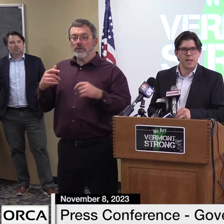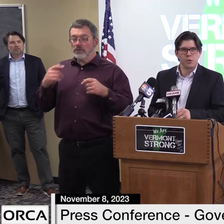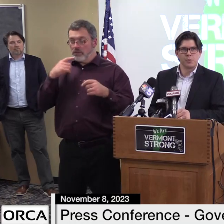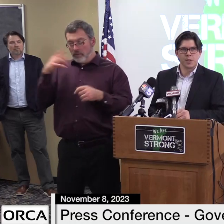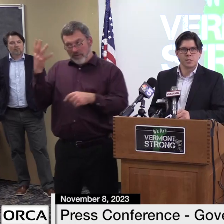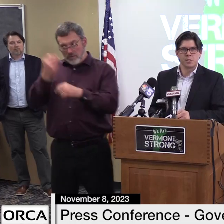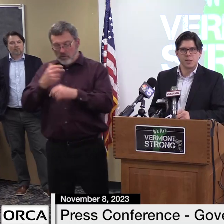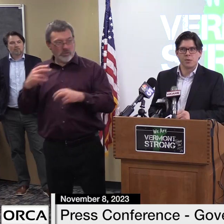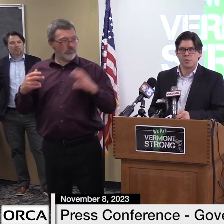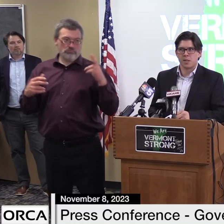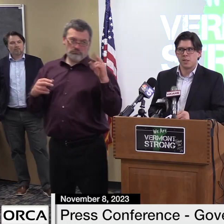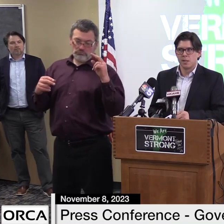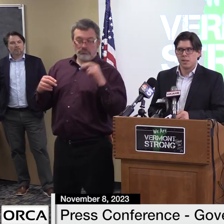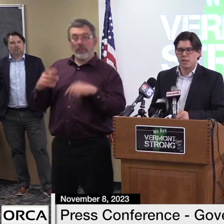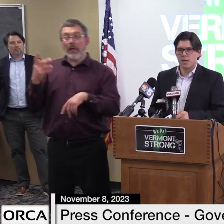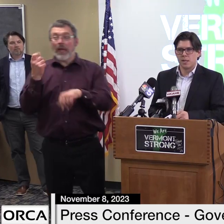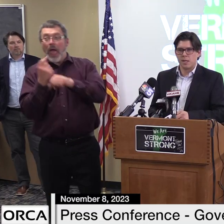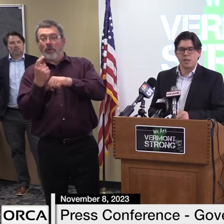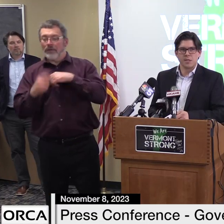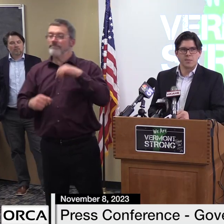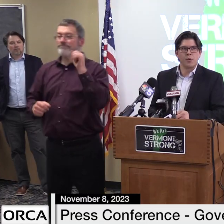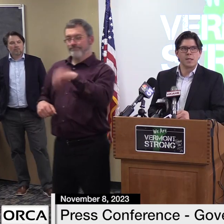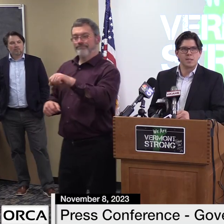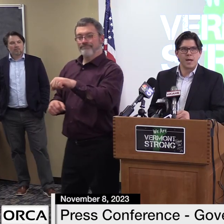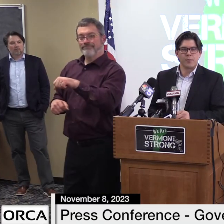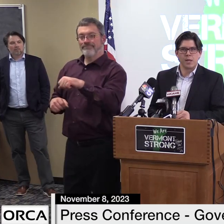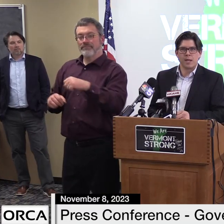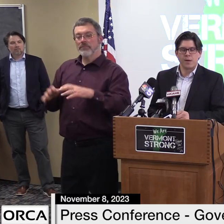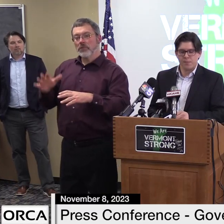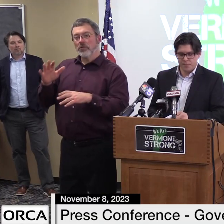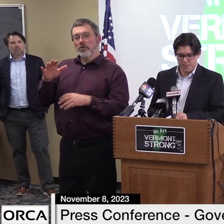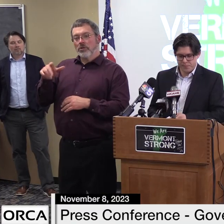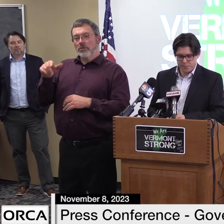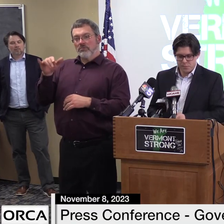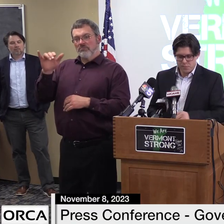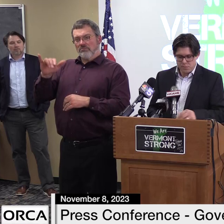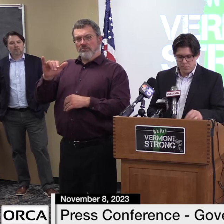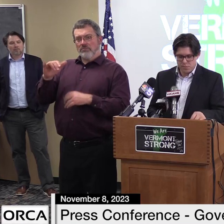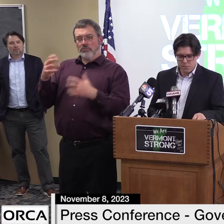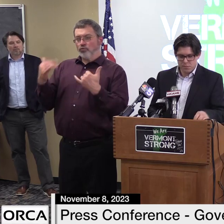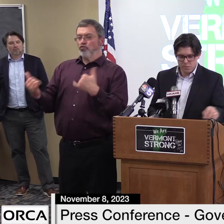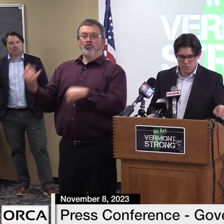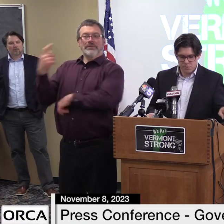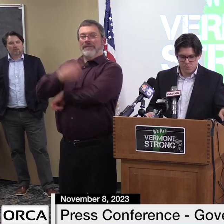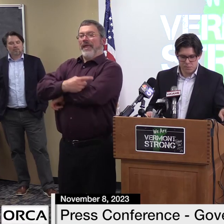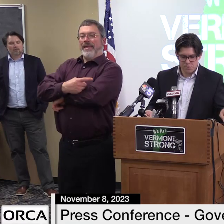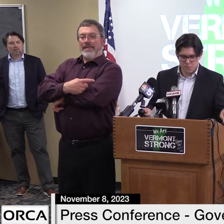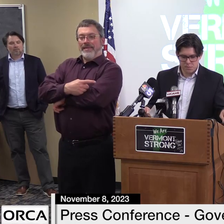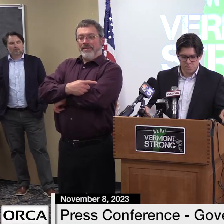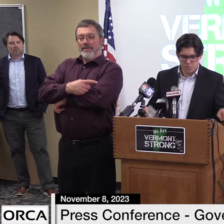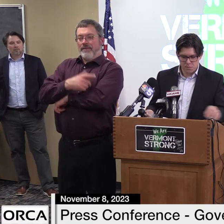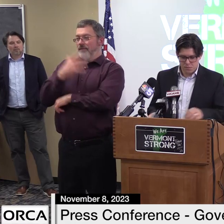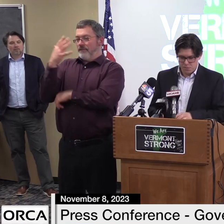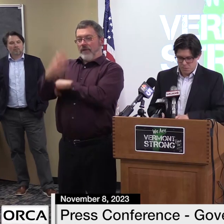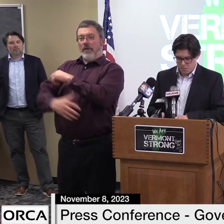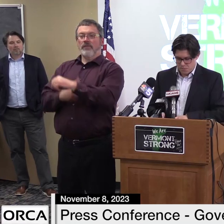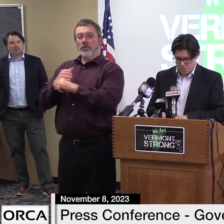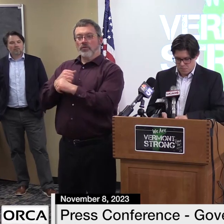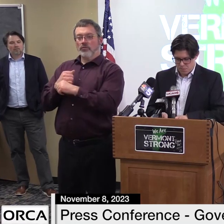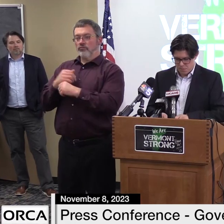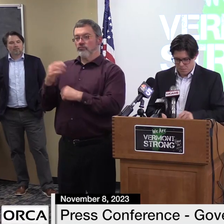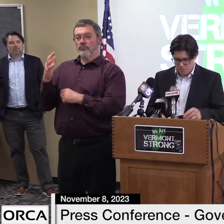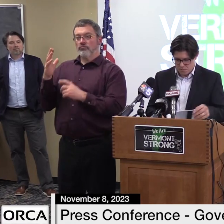compared to their annual production. So that would be, think of it as a point in time right now. So Washington County would need to